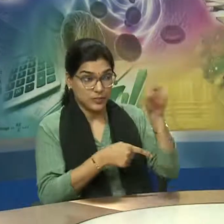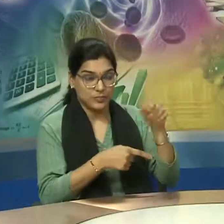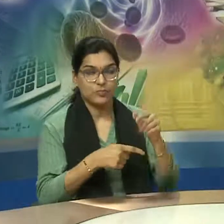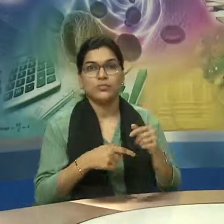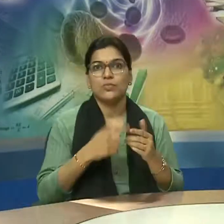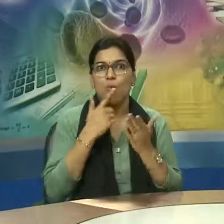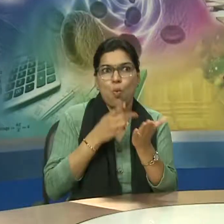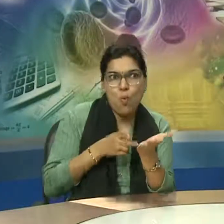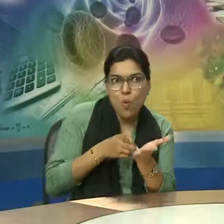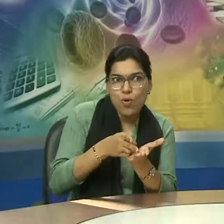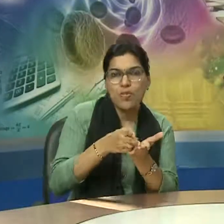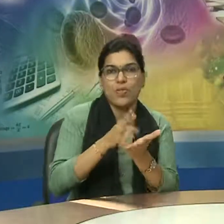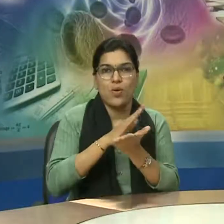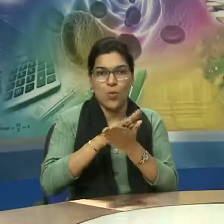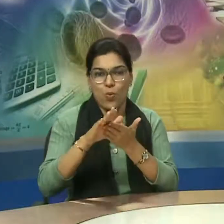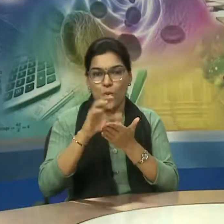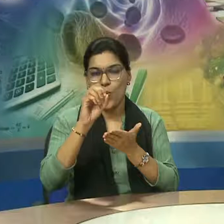In the last,